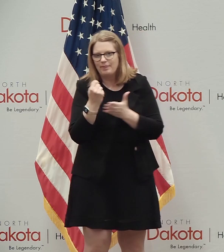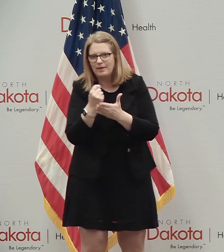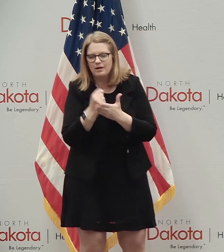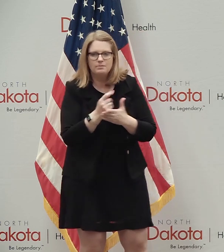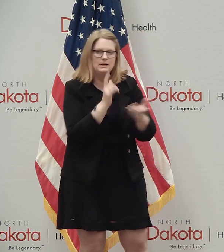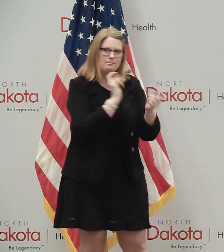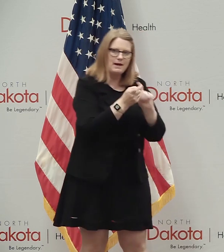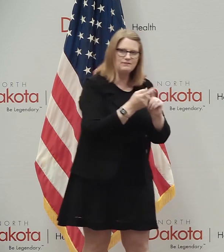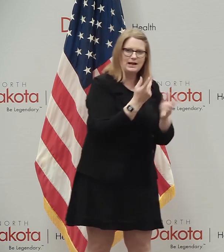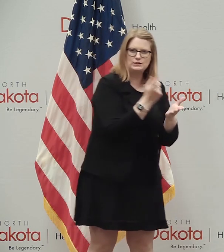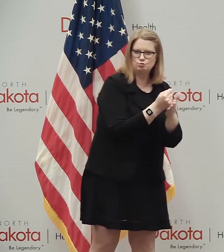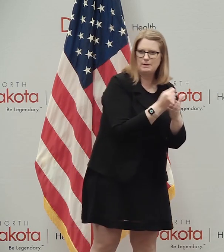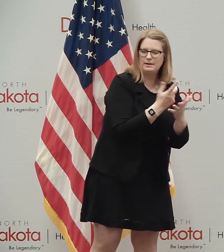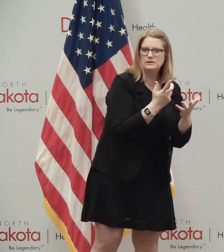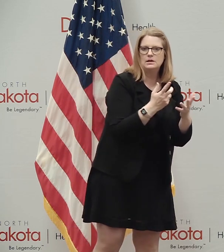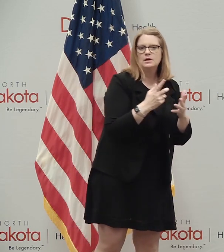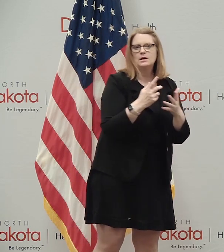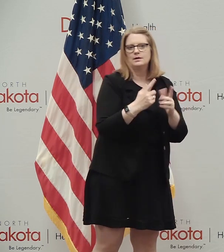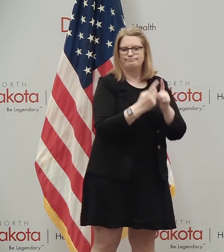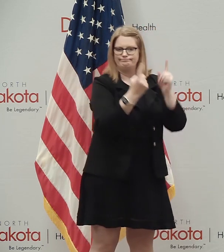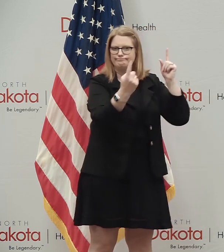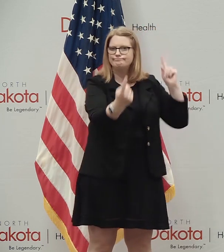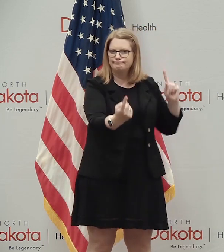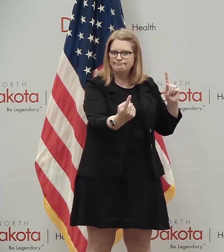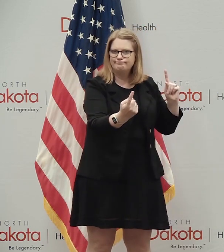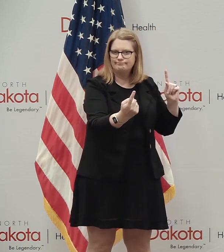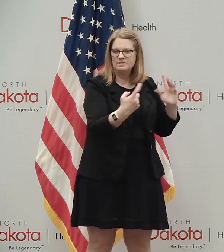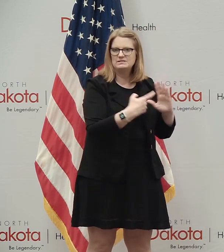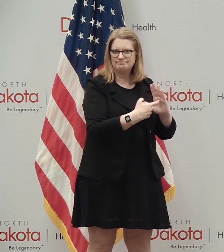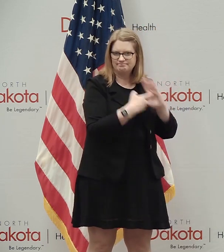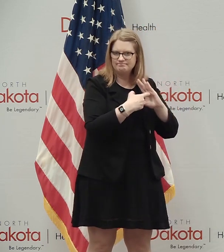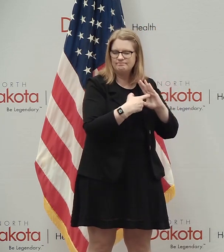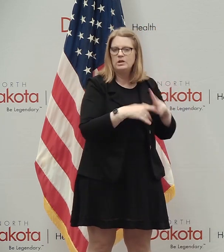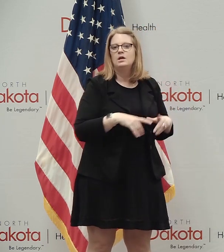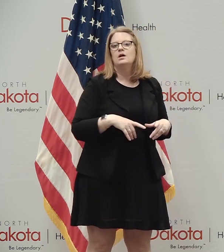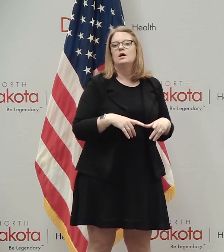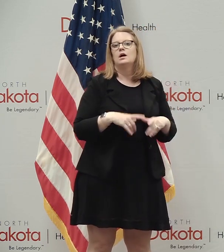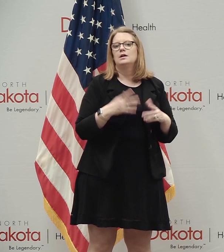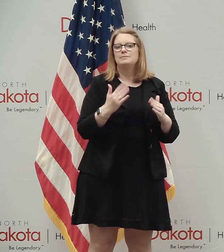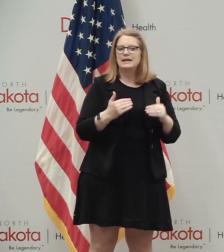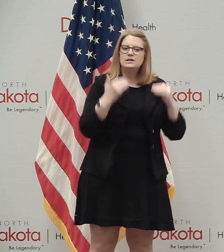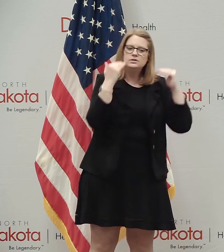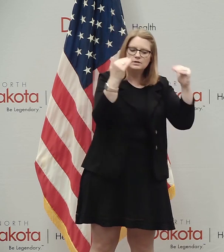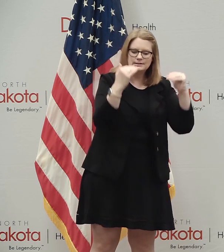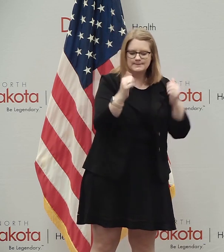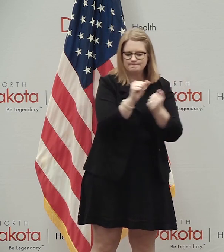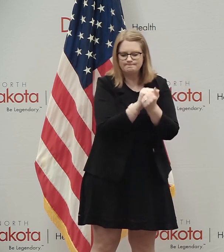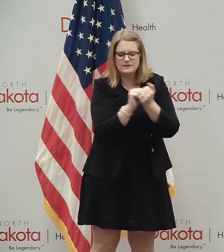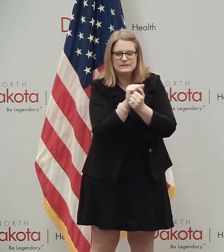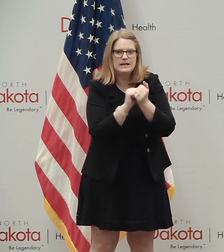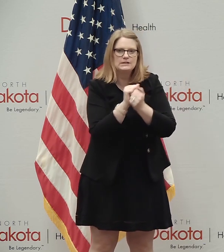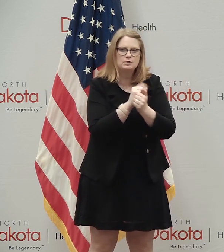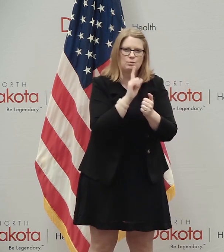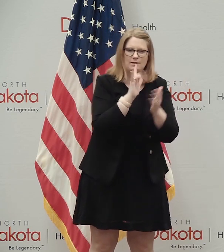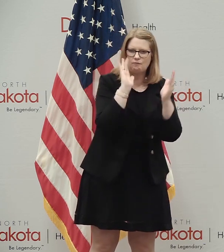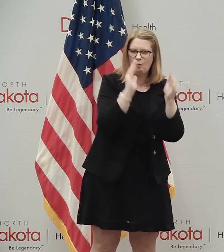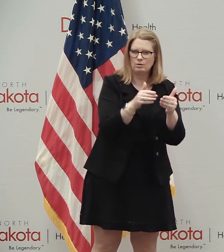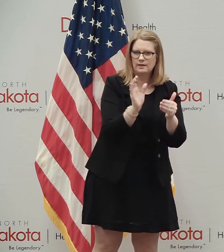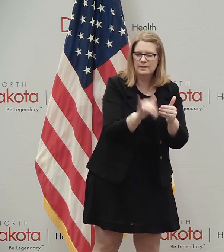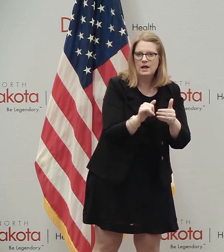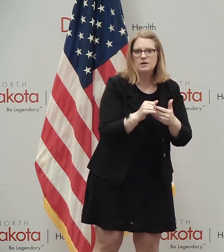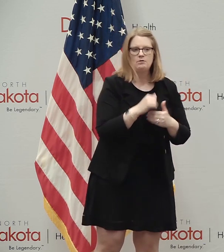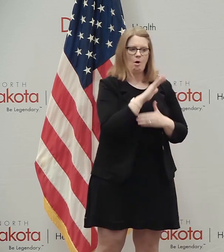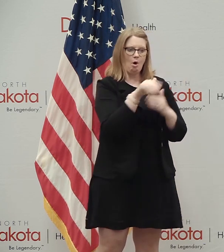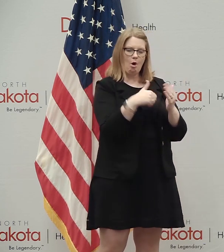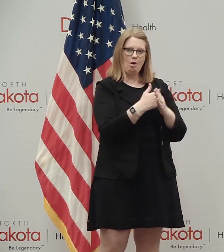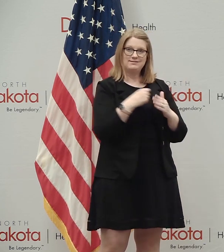treatment setting. They practiced social distancing. They increased their attention and quality of hand washing. They screened all